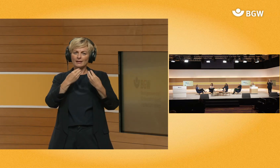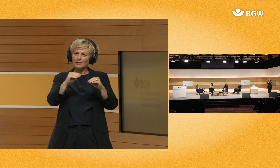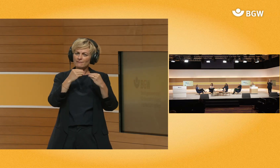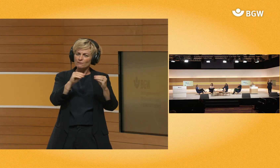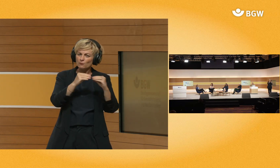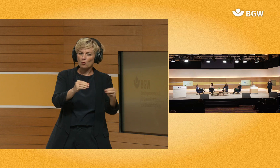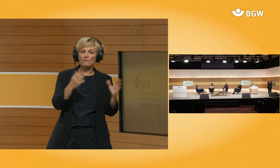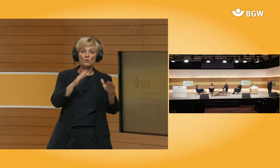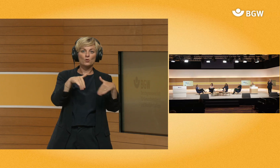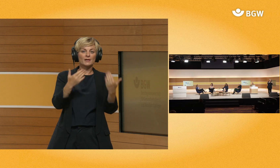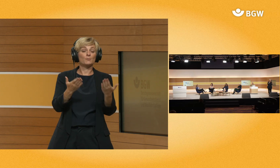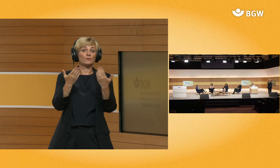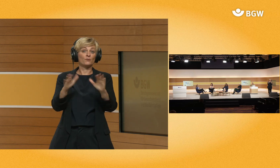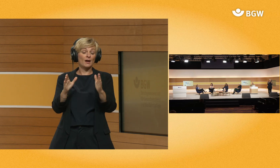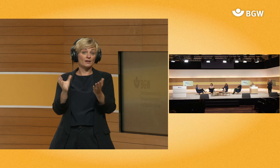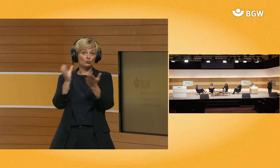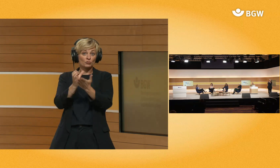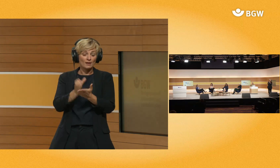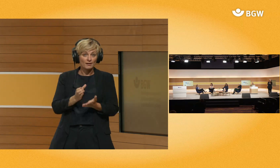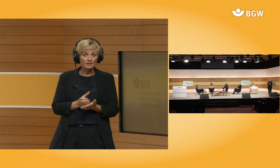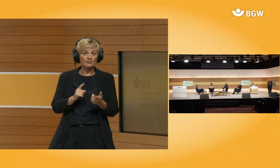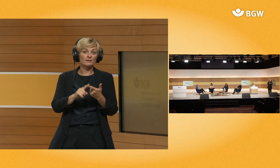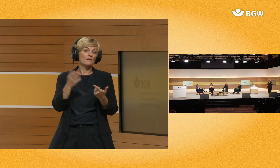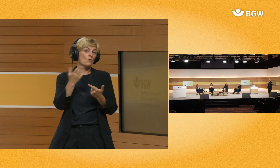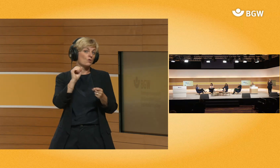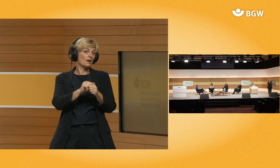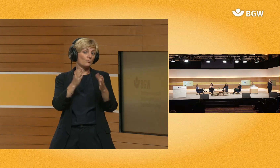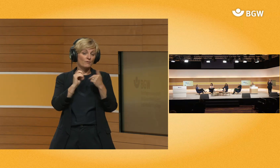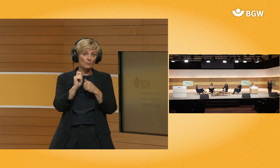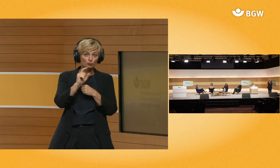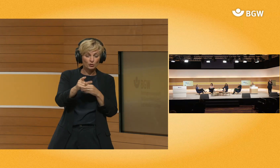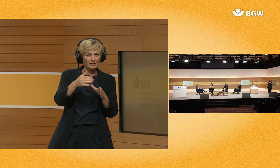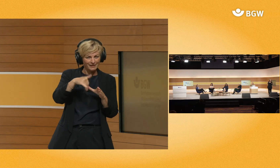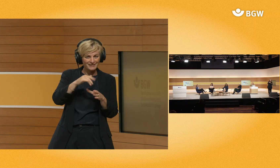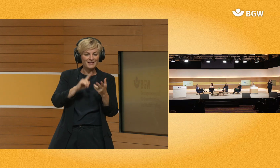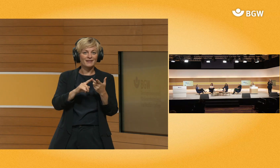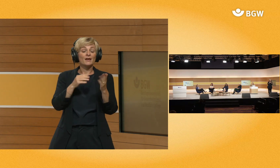we are trying to get them to encourage staff that might be interested.